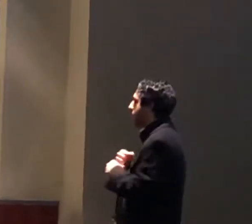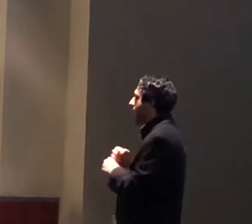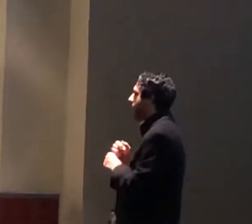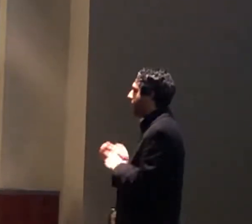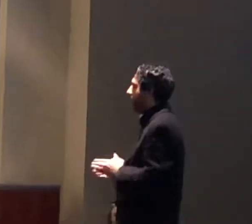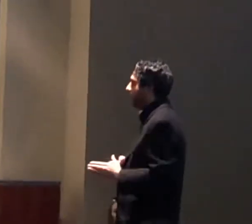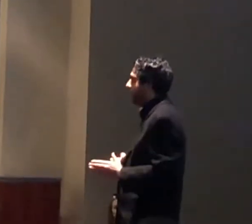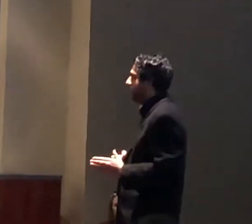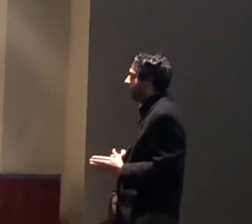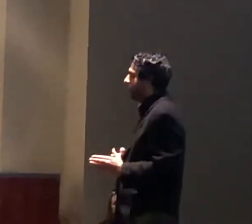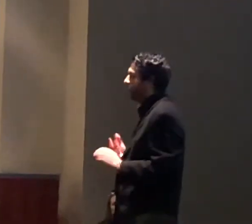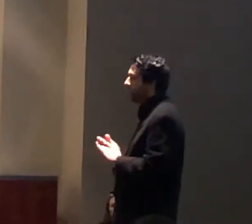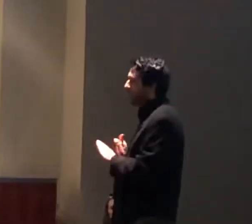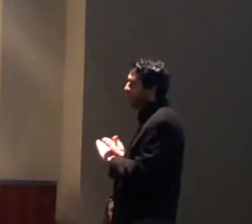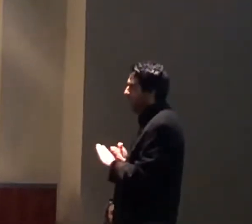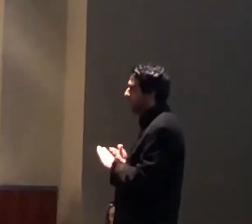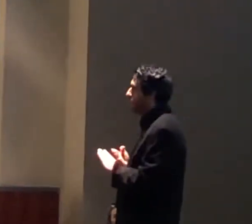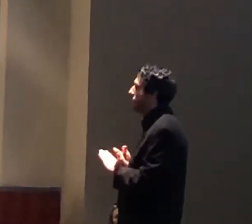a plan